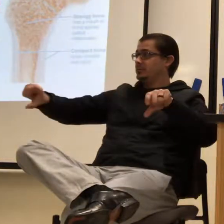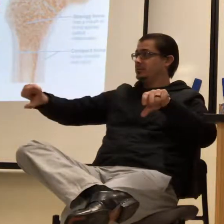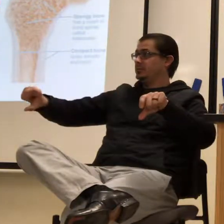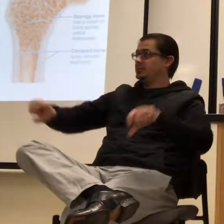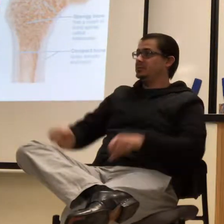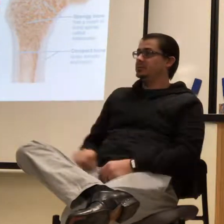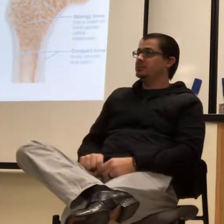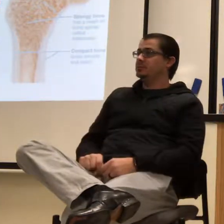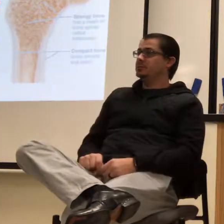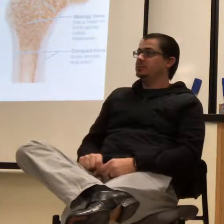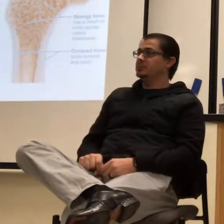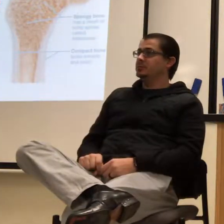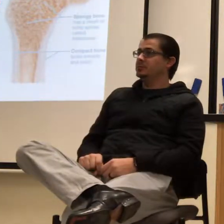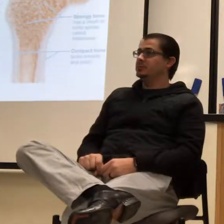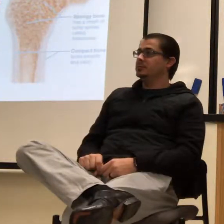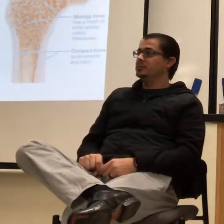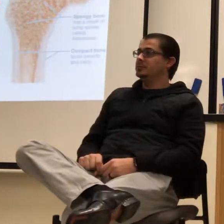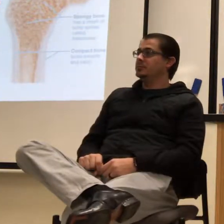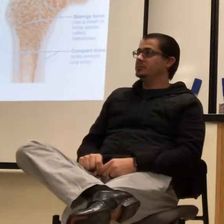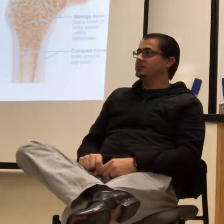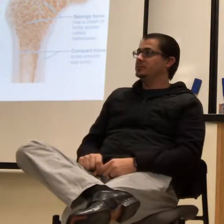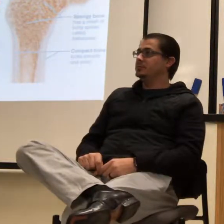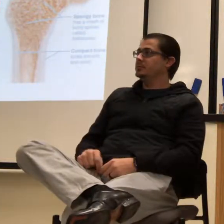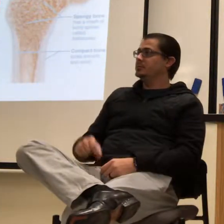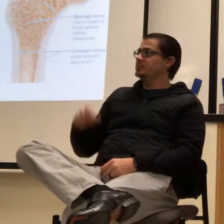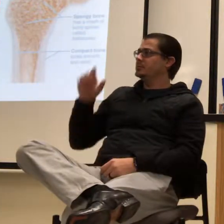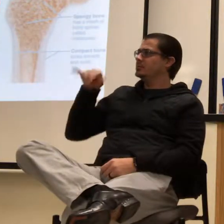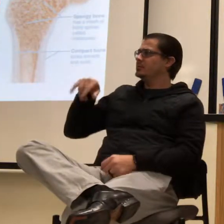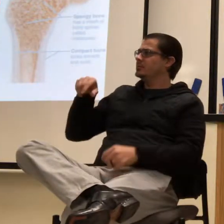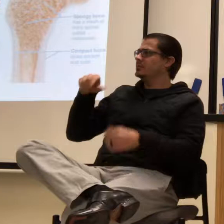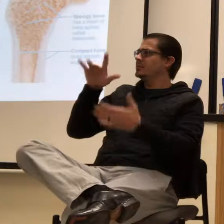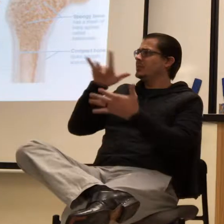sleeping awake this morning, the compact is spongy.